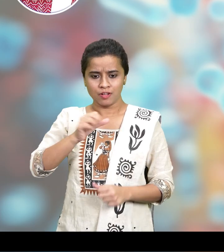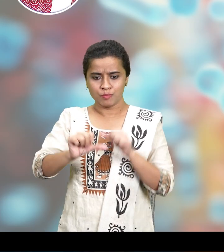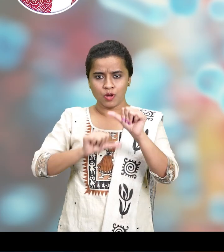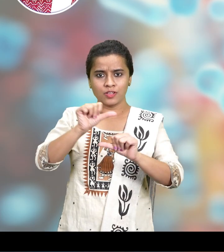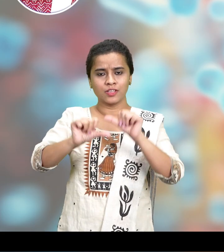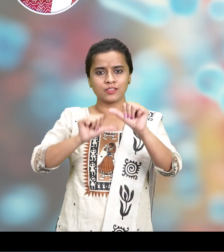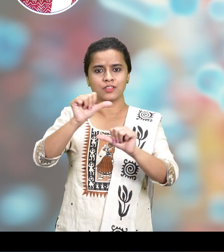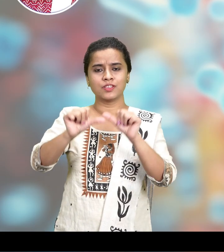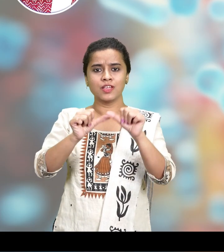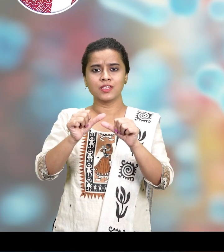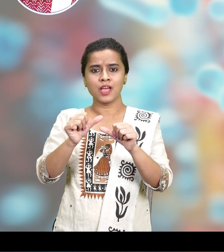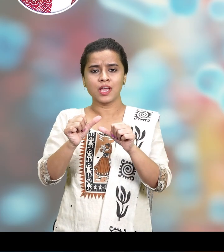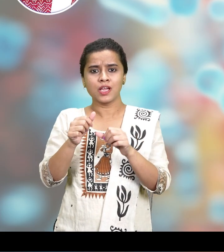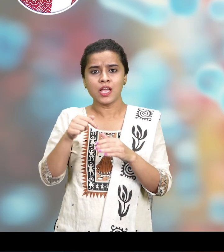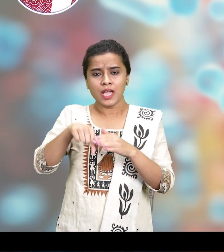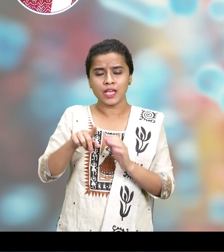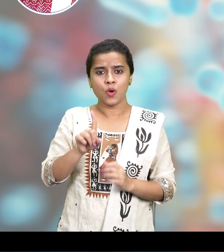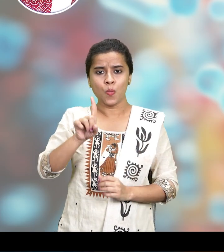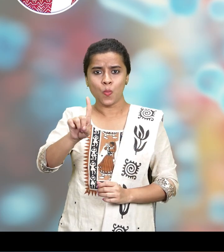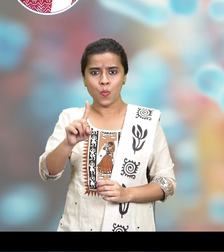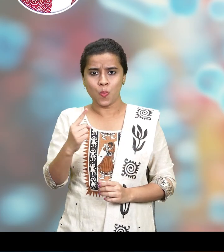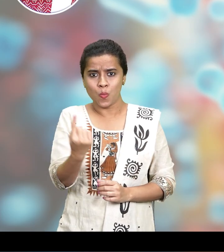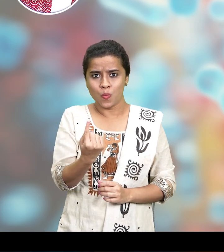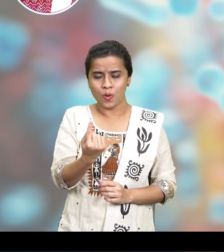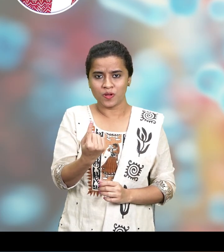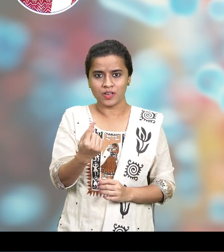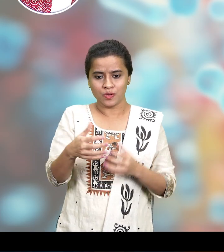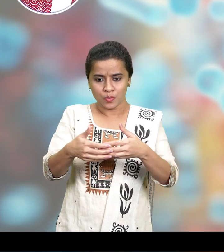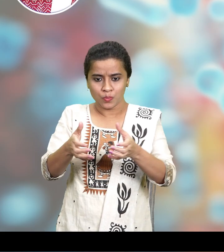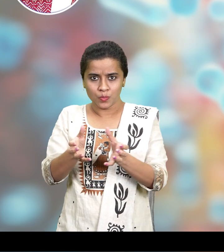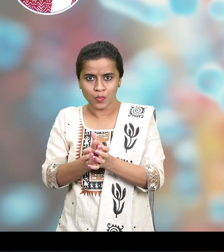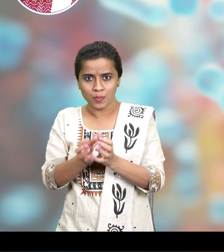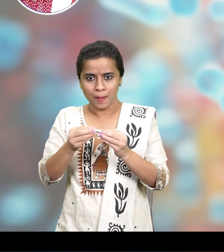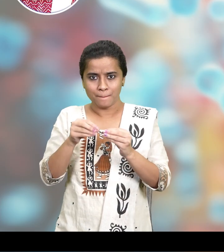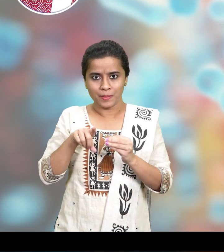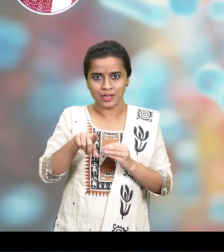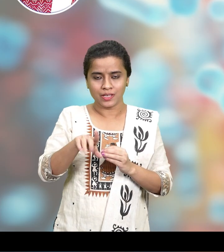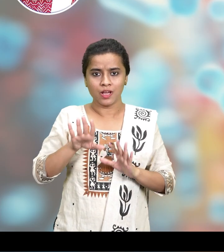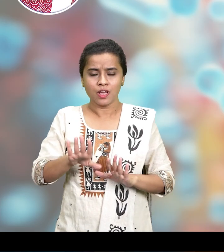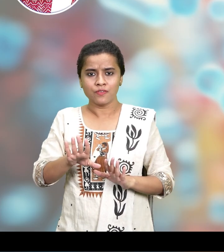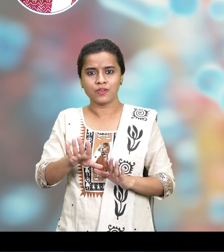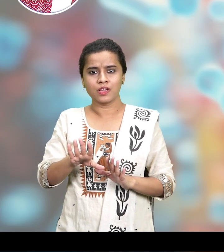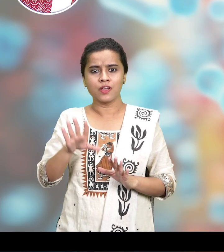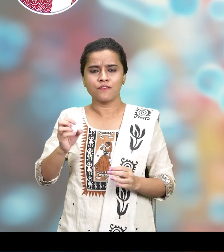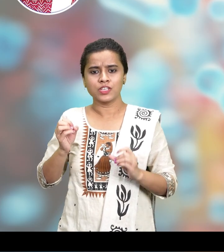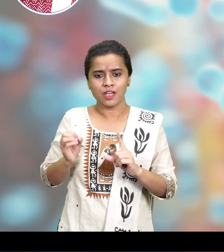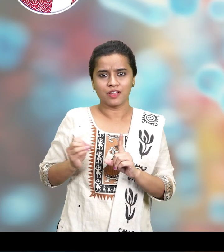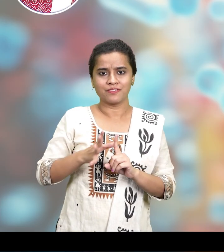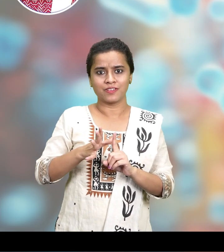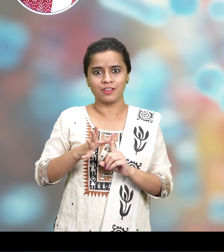processes in one member of the group is likely to be